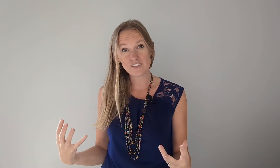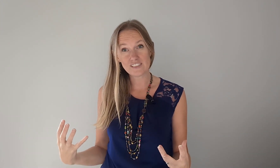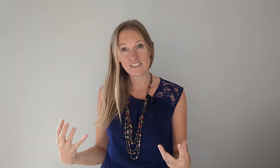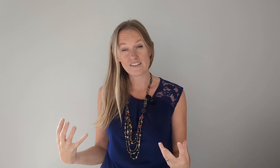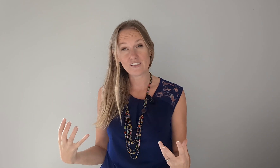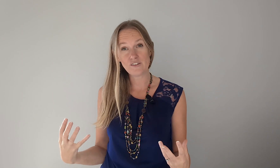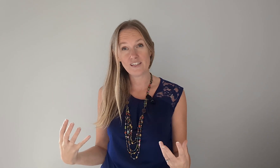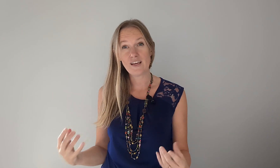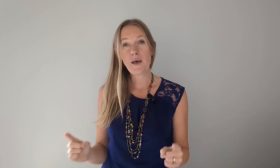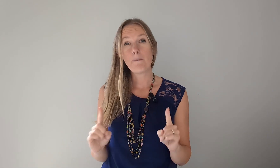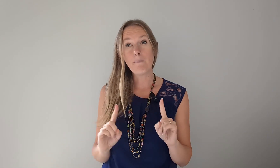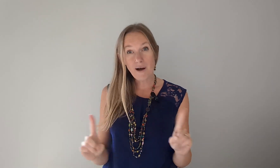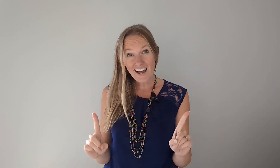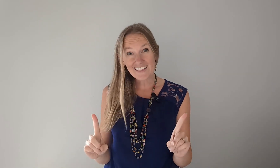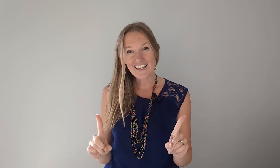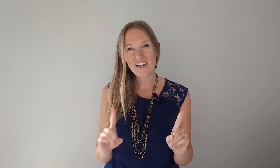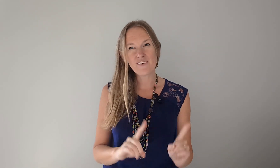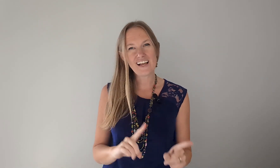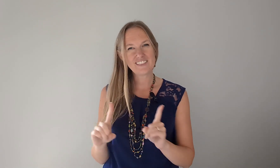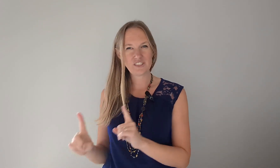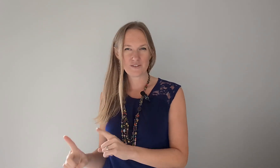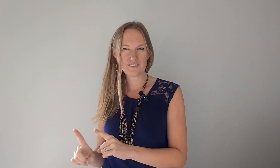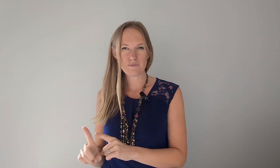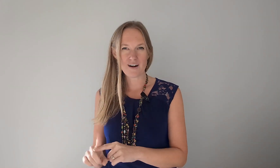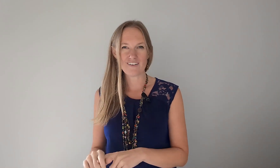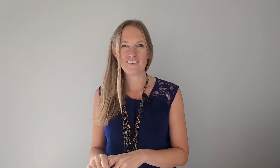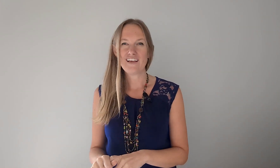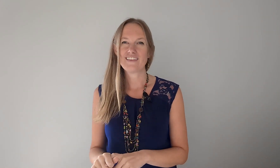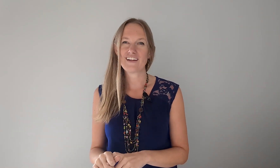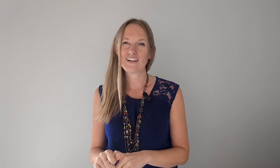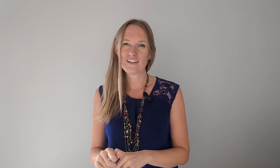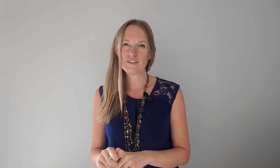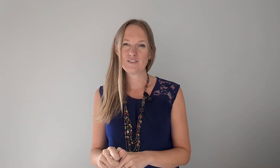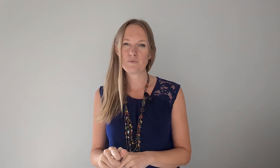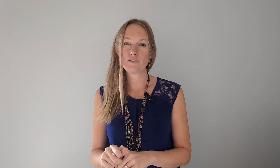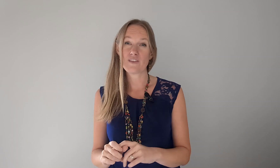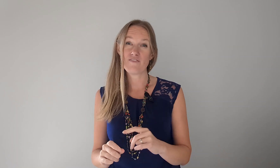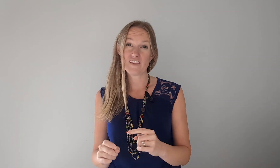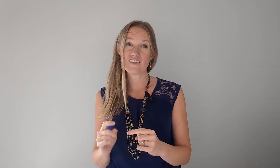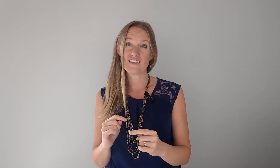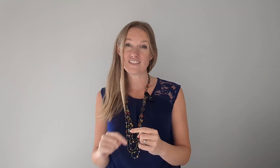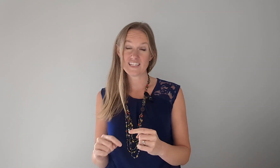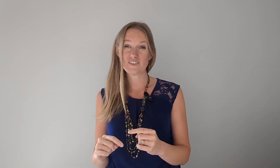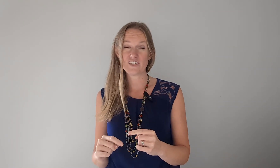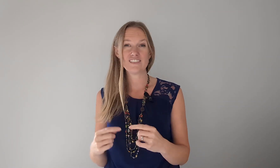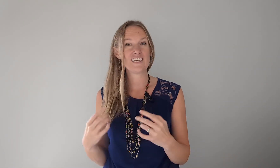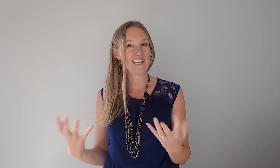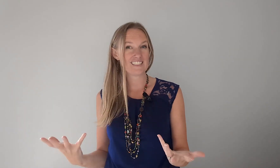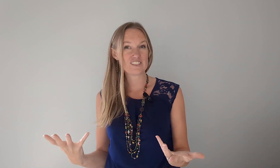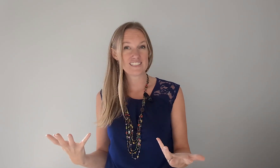verses that are included. But I will have a tutorial tomorrow that includes both the 5th and the 6th verse in case you're